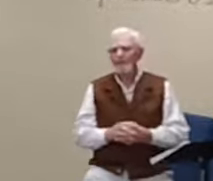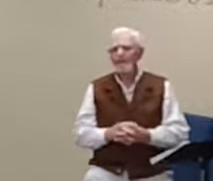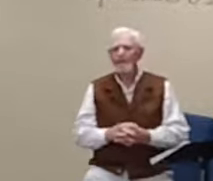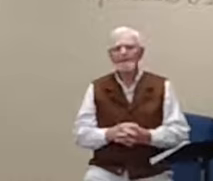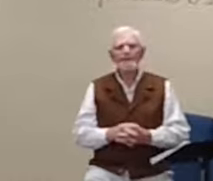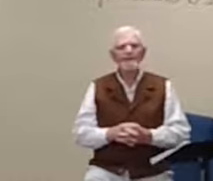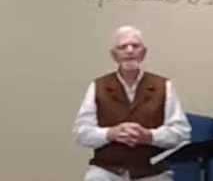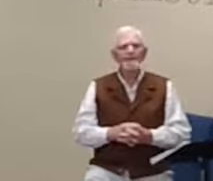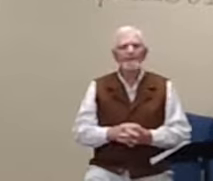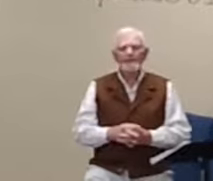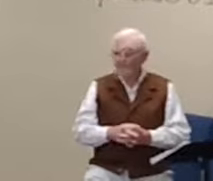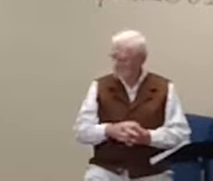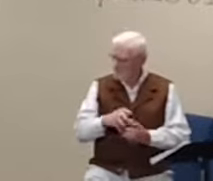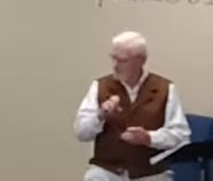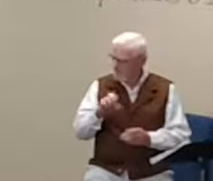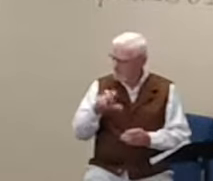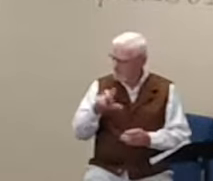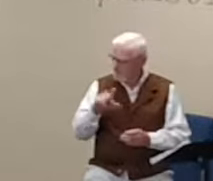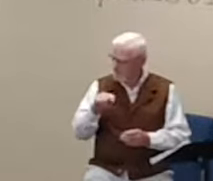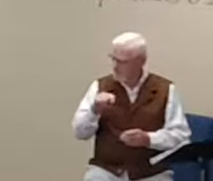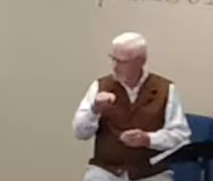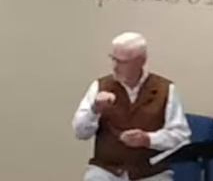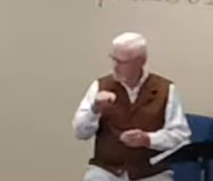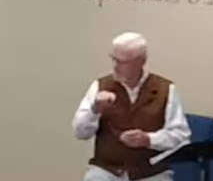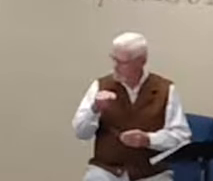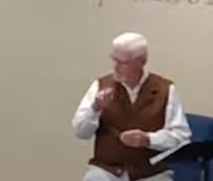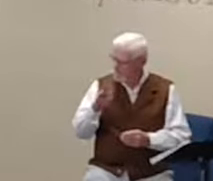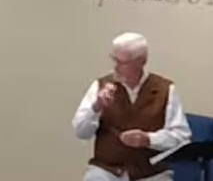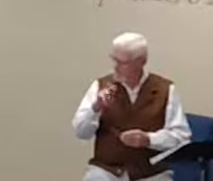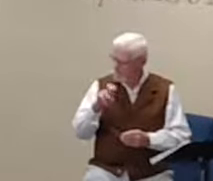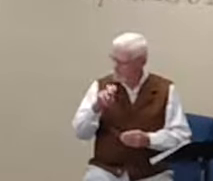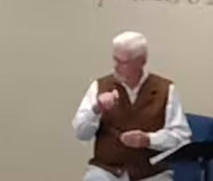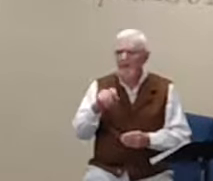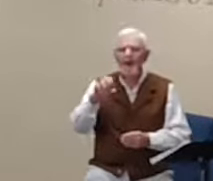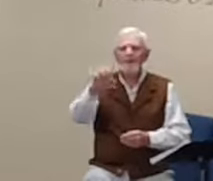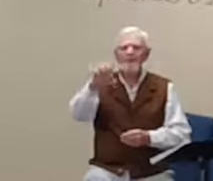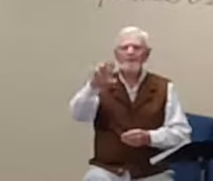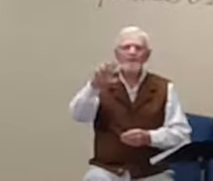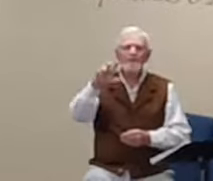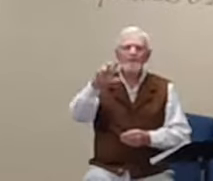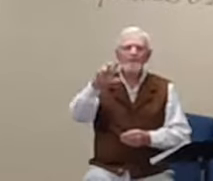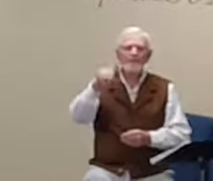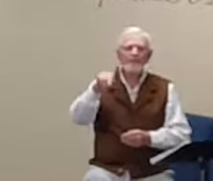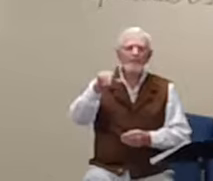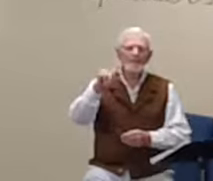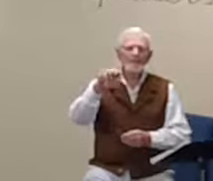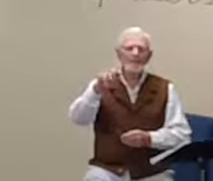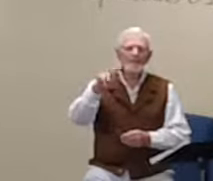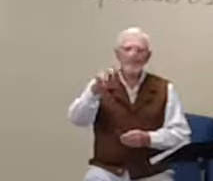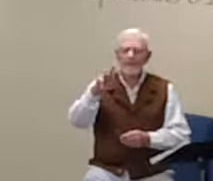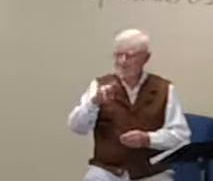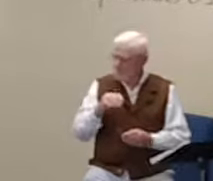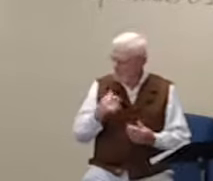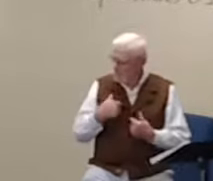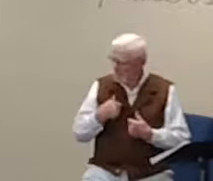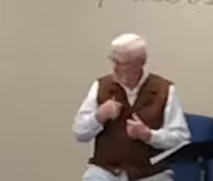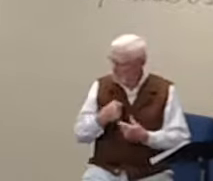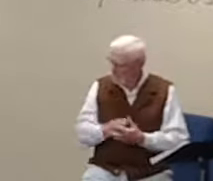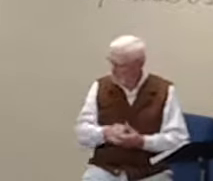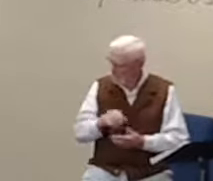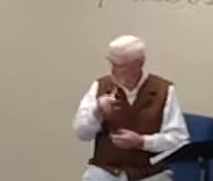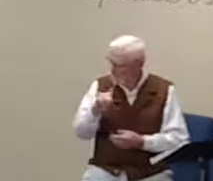September, so a couple months from now, we're having a pottery ministry or a